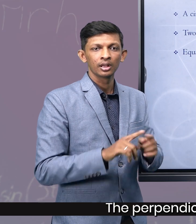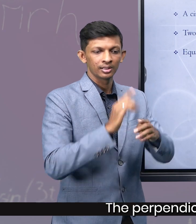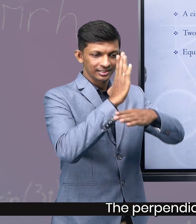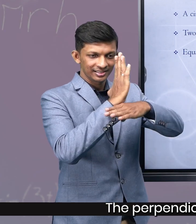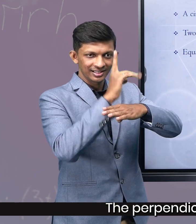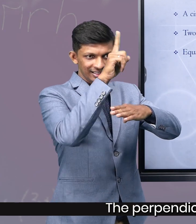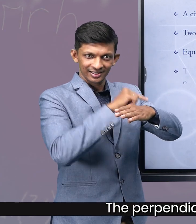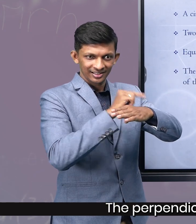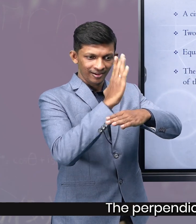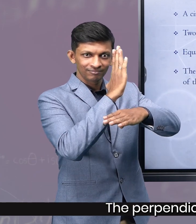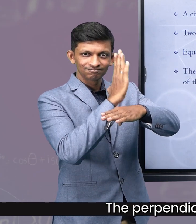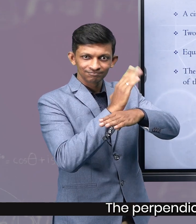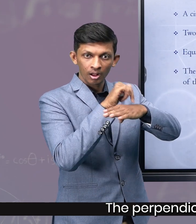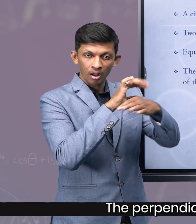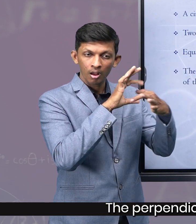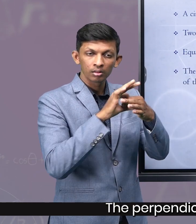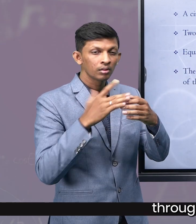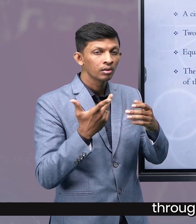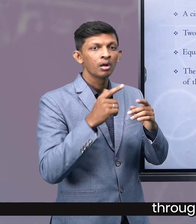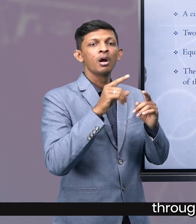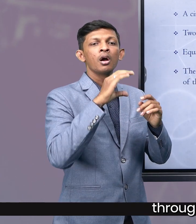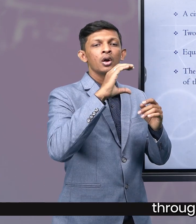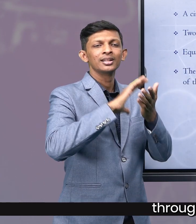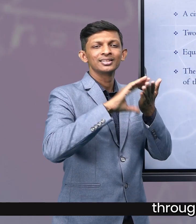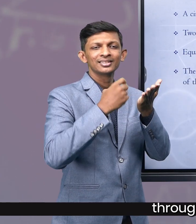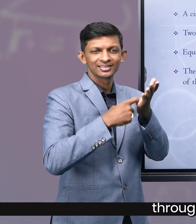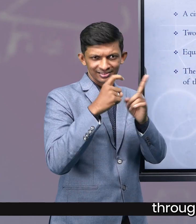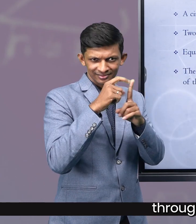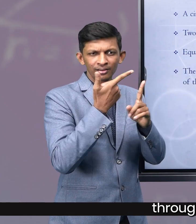The perpendicular bisector of a chord passes through the center of the circle.